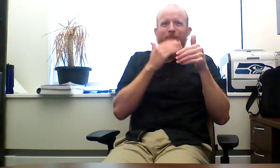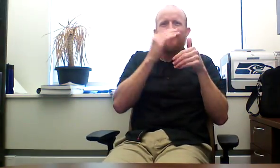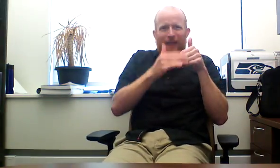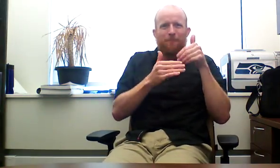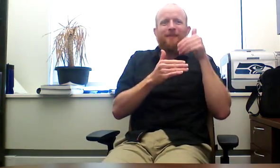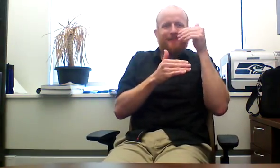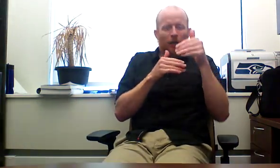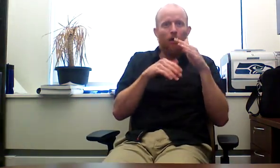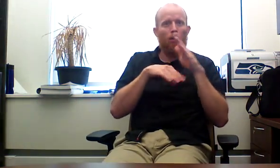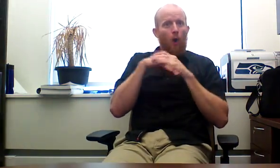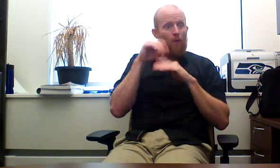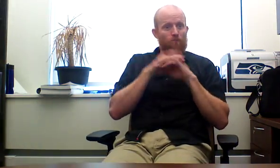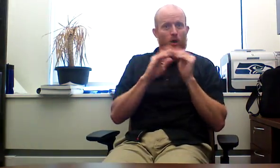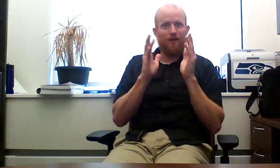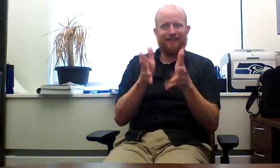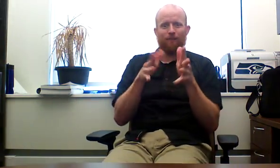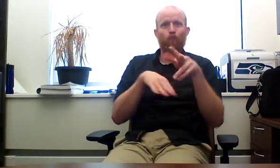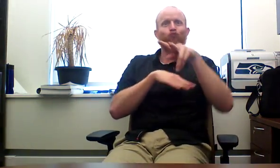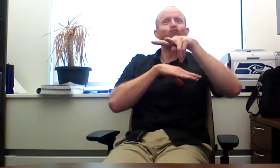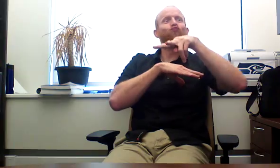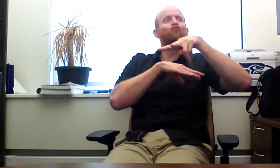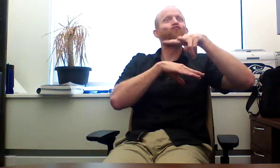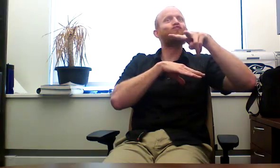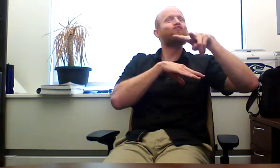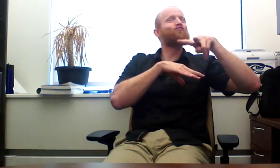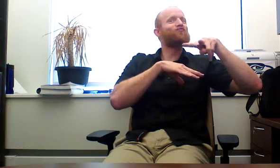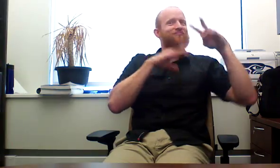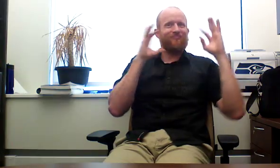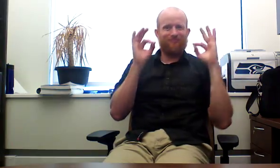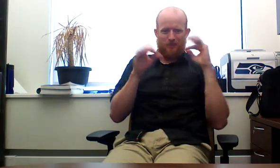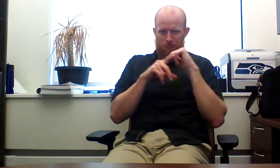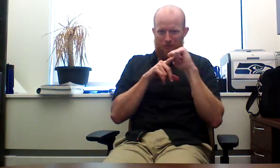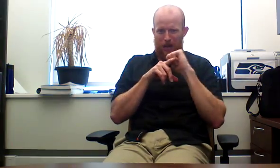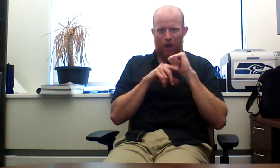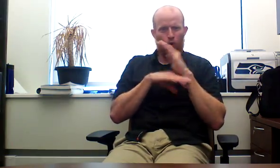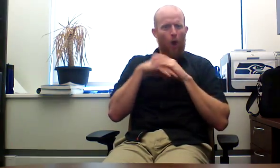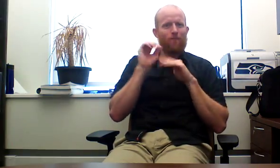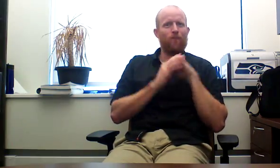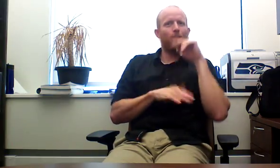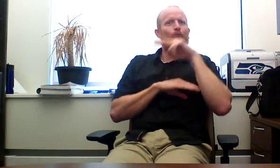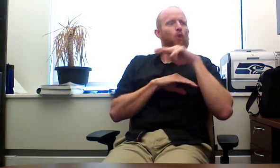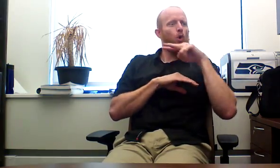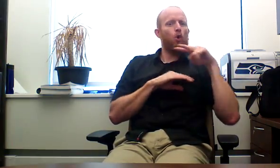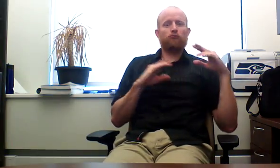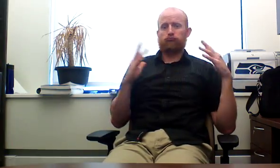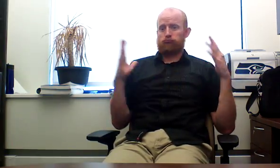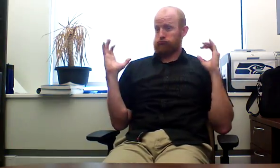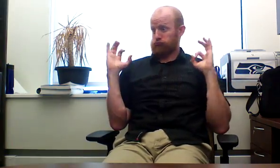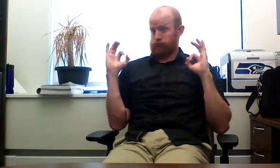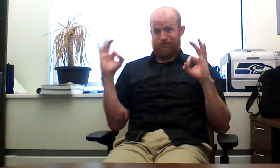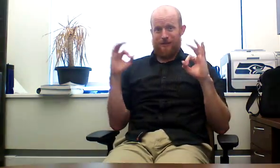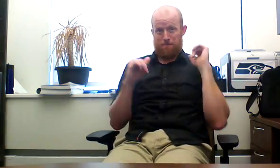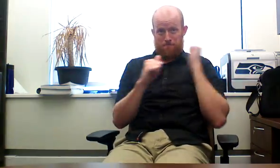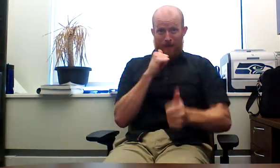move them, they'll fall and they'll sink. So they need to be comfortable with floating. And I think that's practice, that comes with